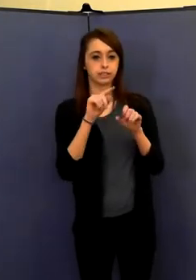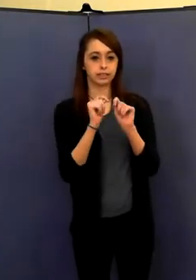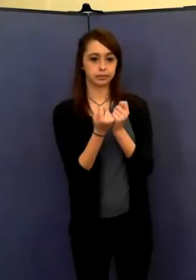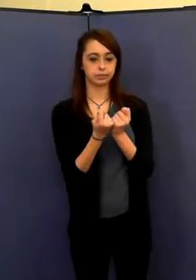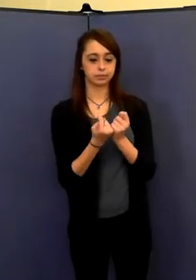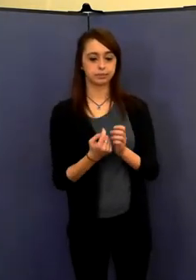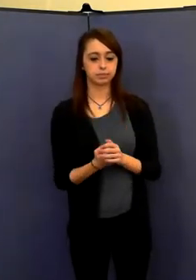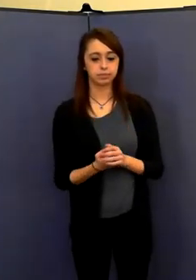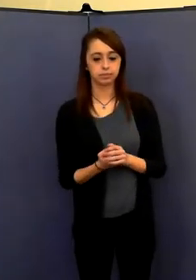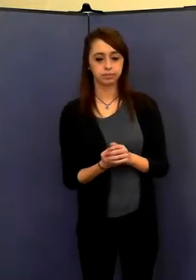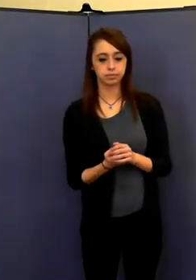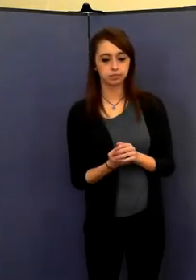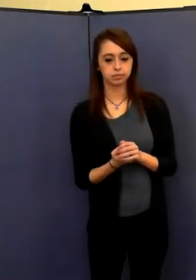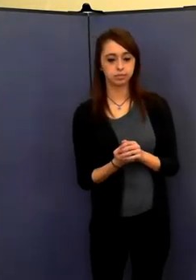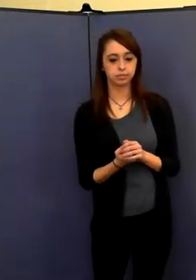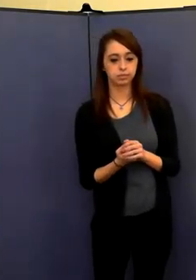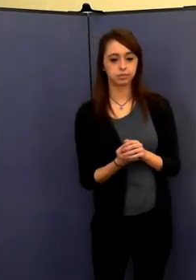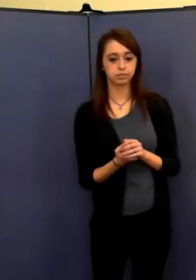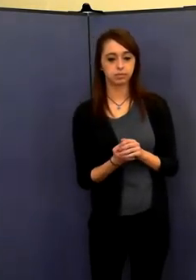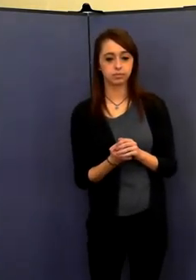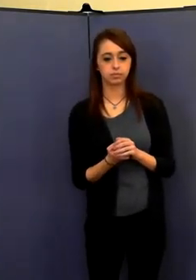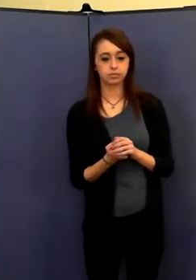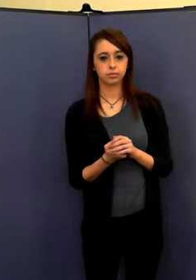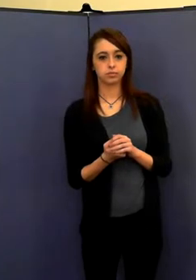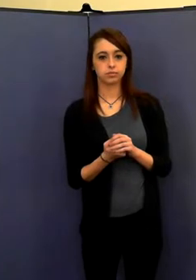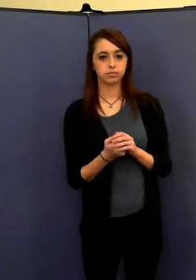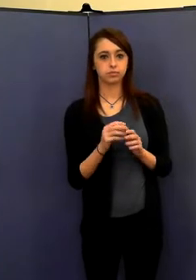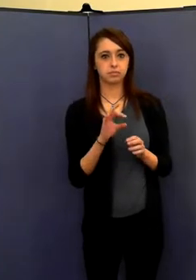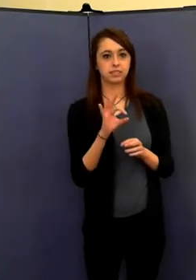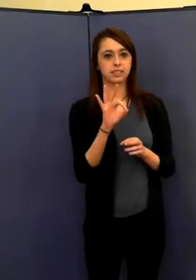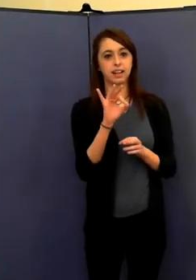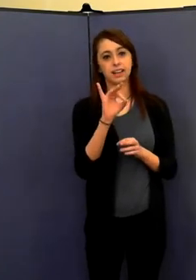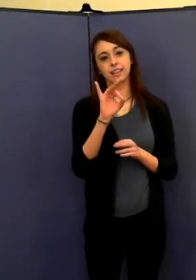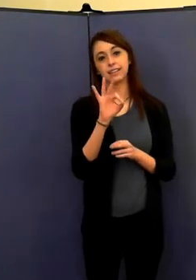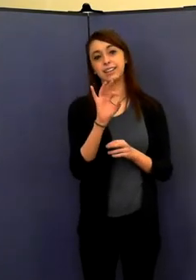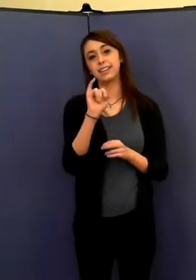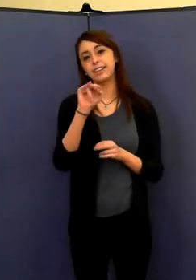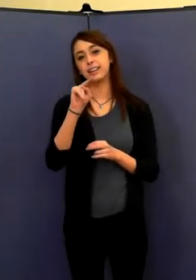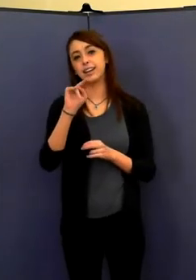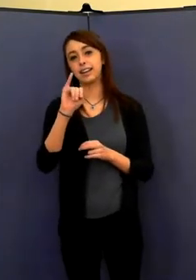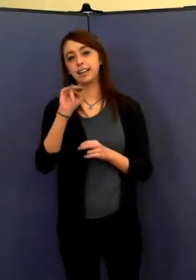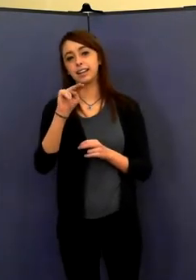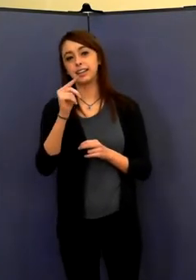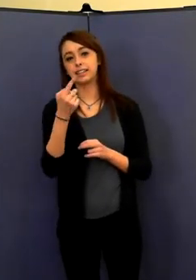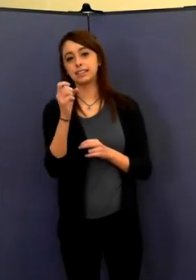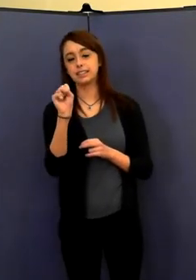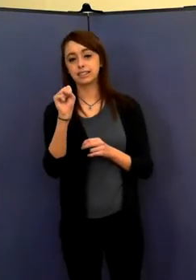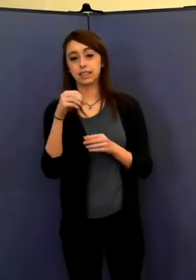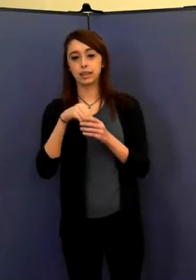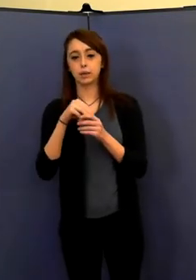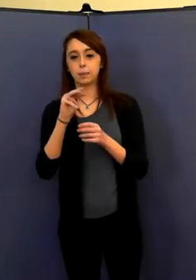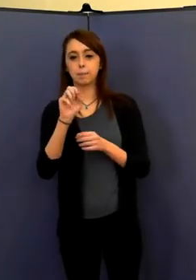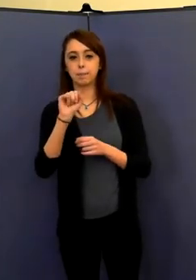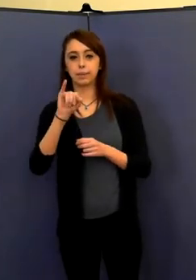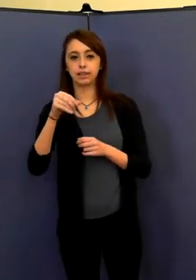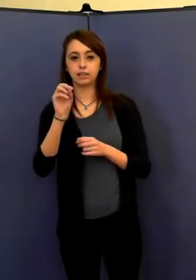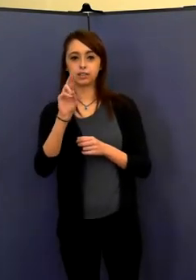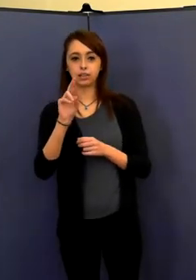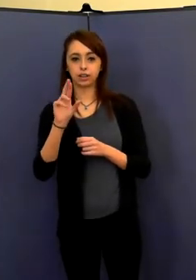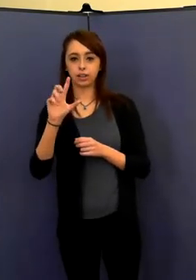determined by the innings. So there are 9 innings in Major League Baseball compared to in T-ball, there's normally about 3 or